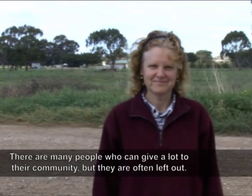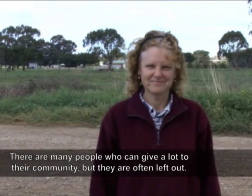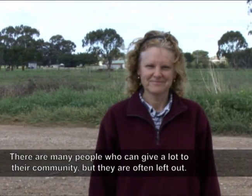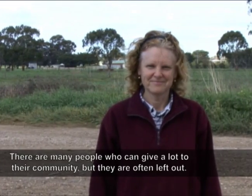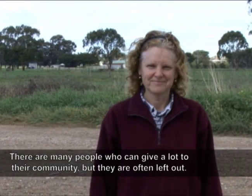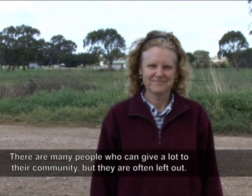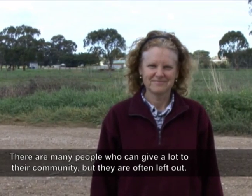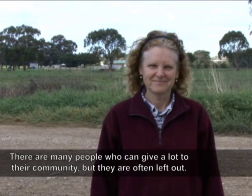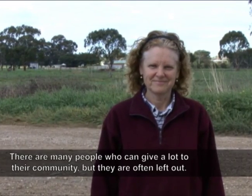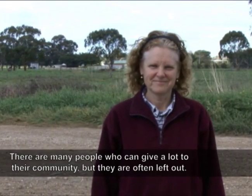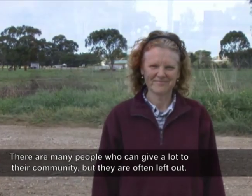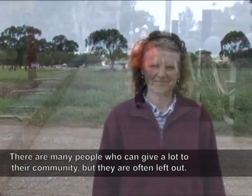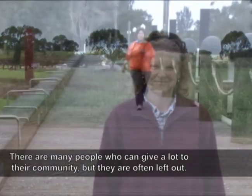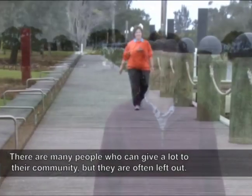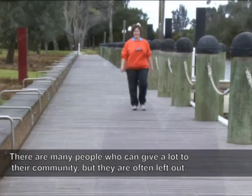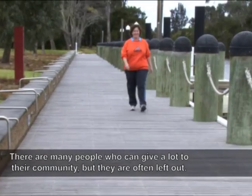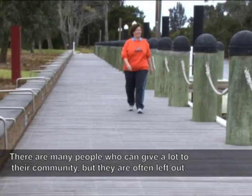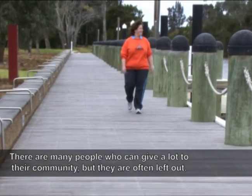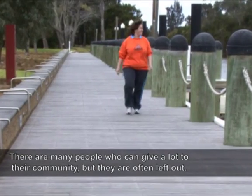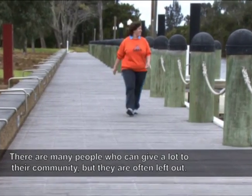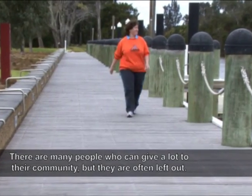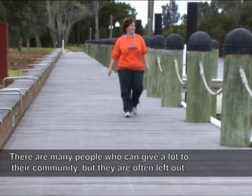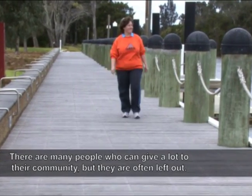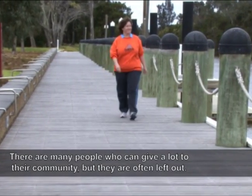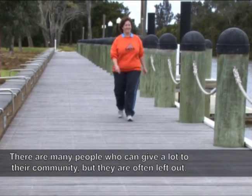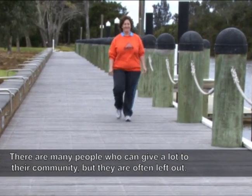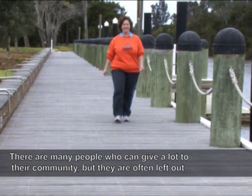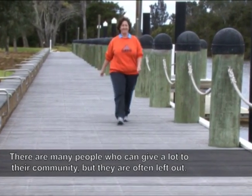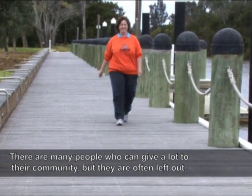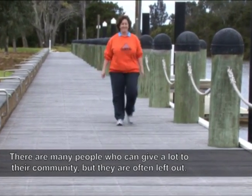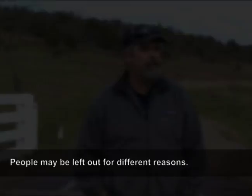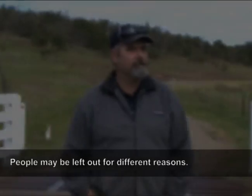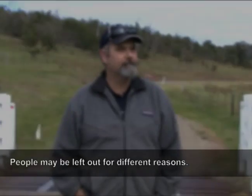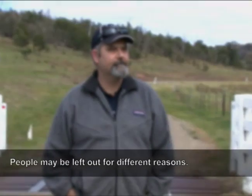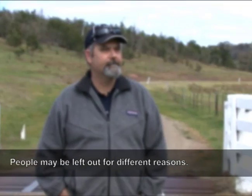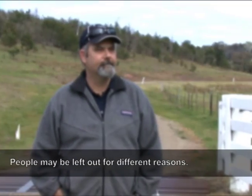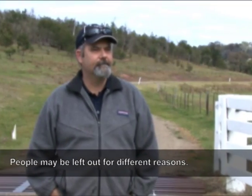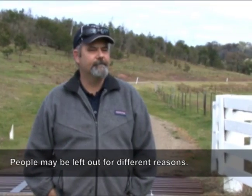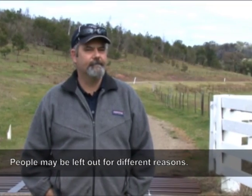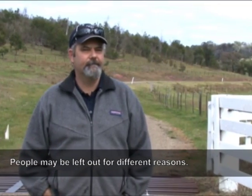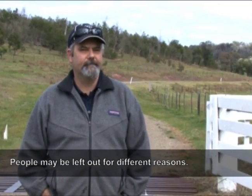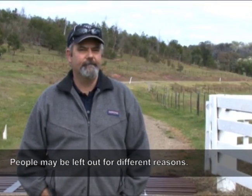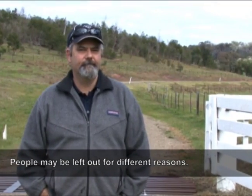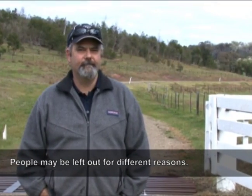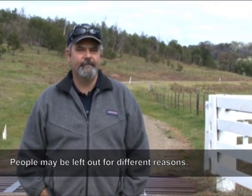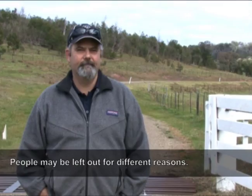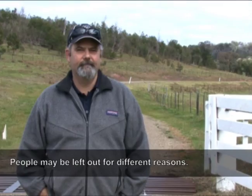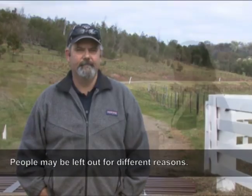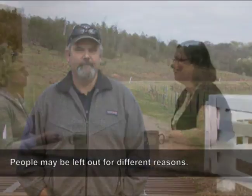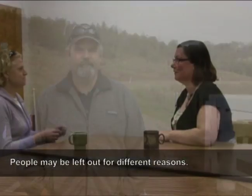There are many people who can give a lot to their community, but they are often left out. People may be left out for different reasons. For deaf and hard of hearing